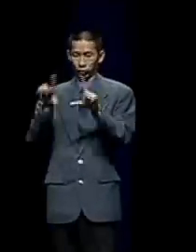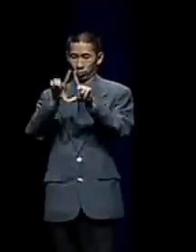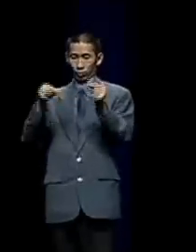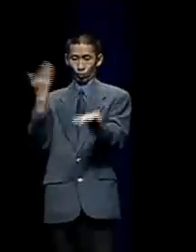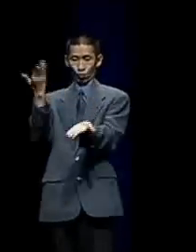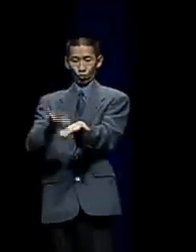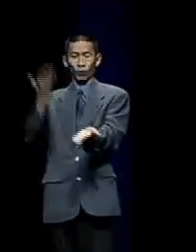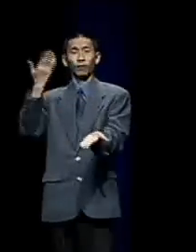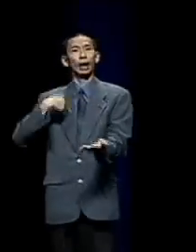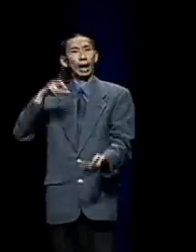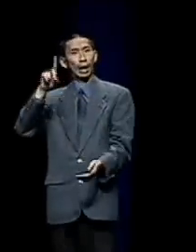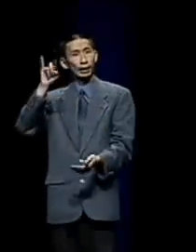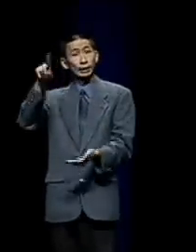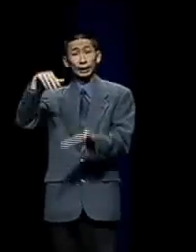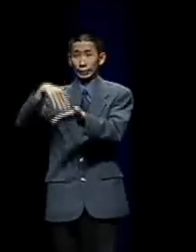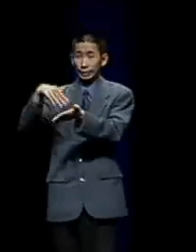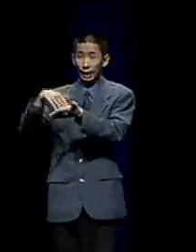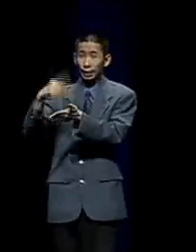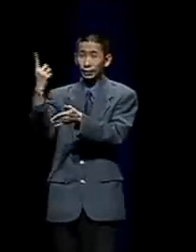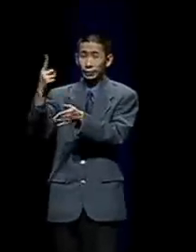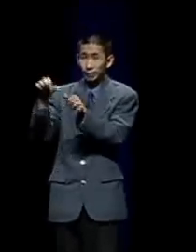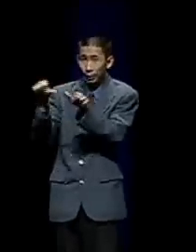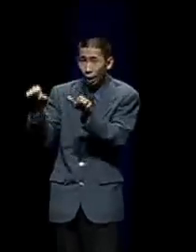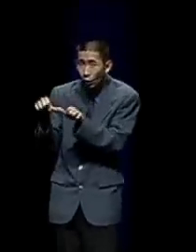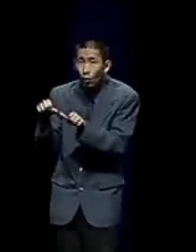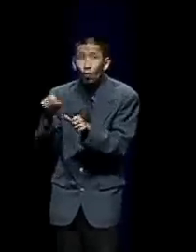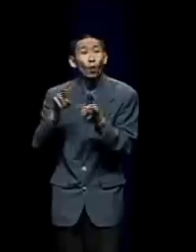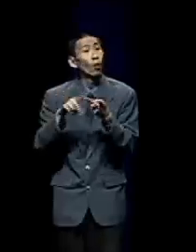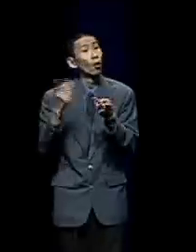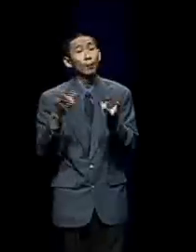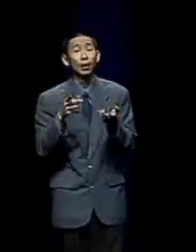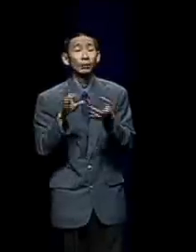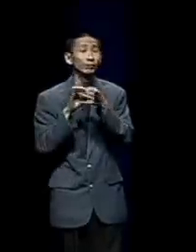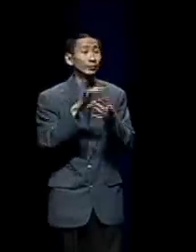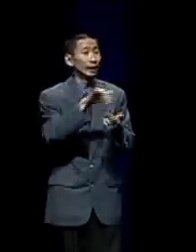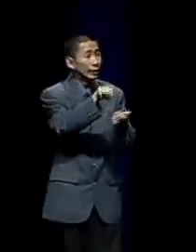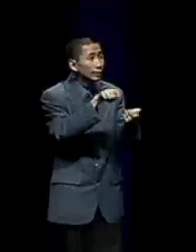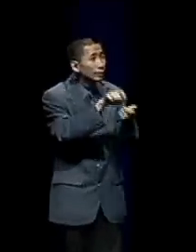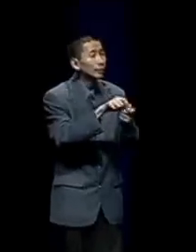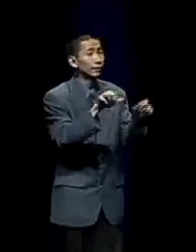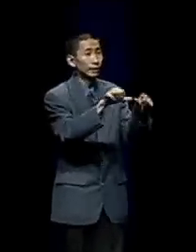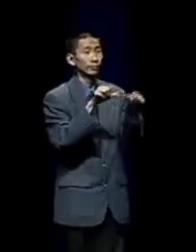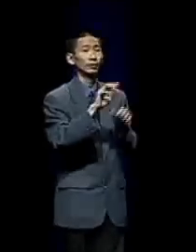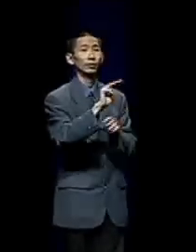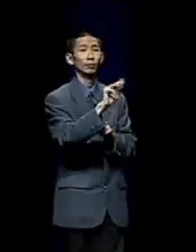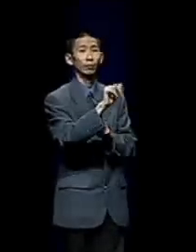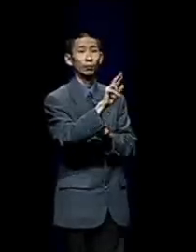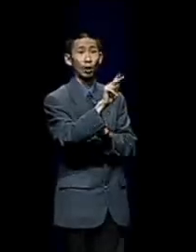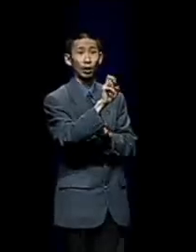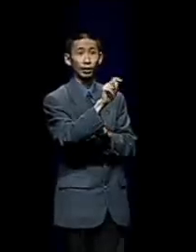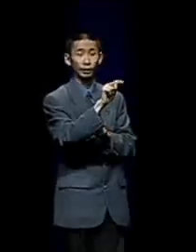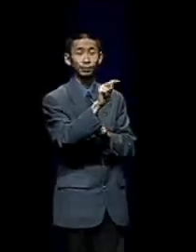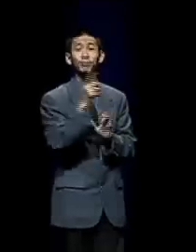Or maybe it's simply a market issue. In architecture, there's only one license.